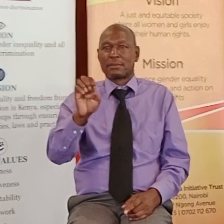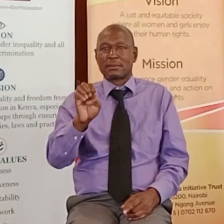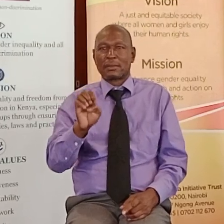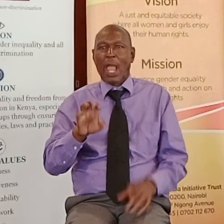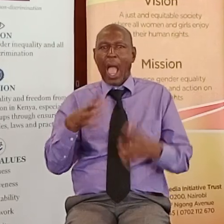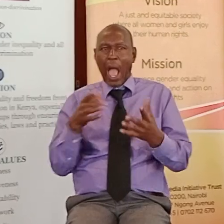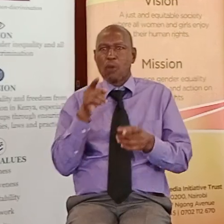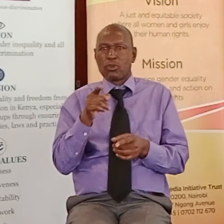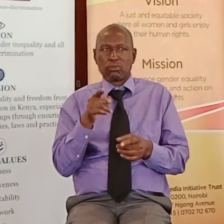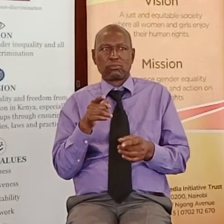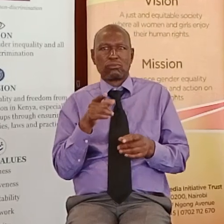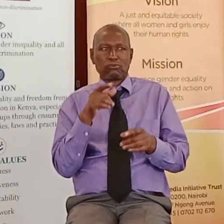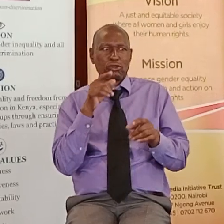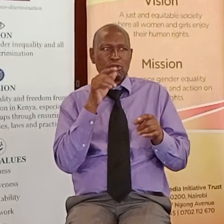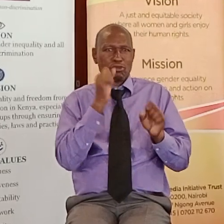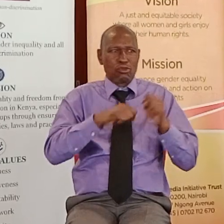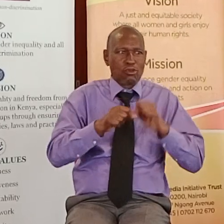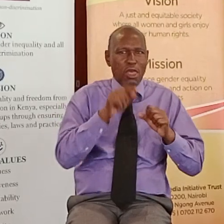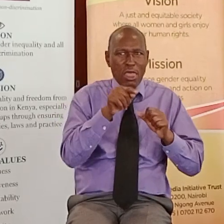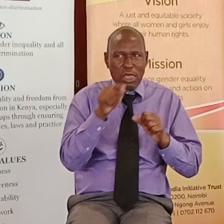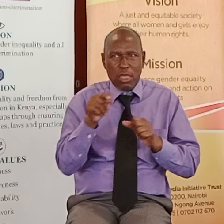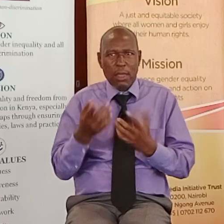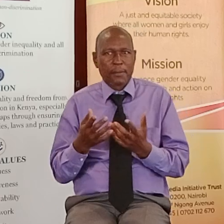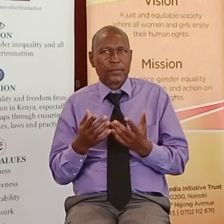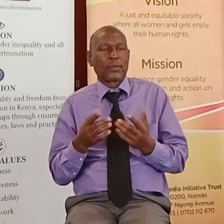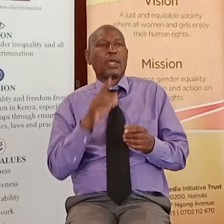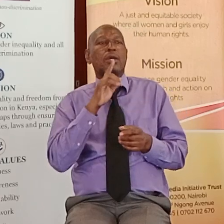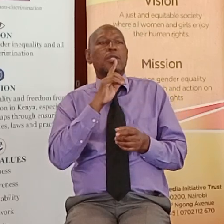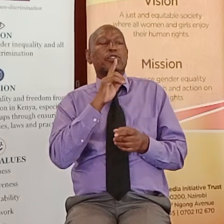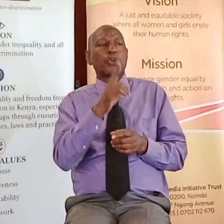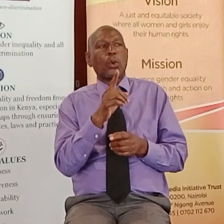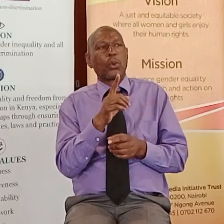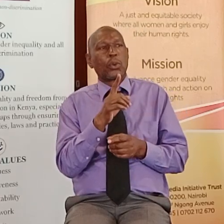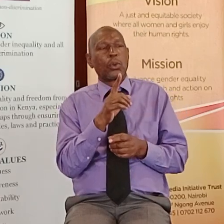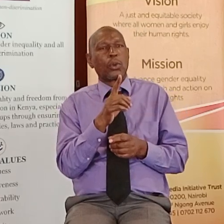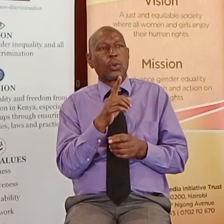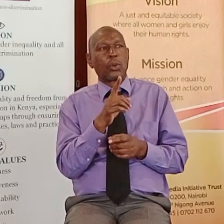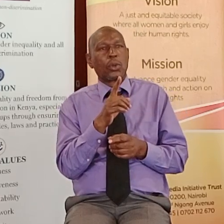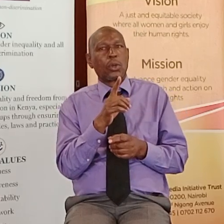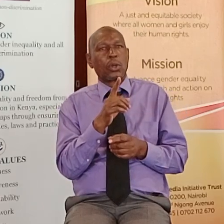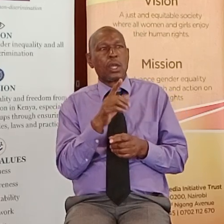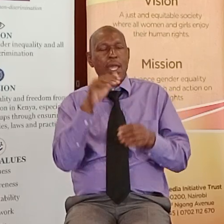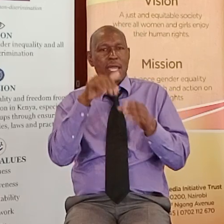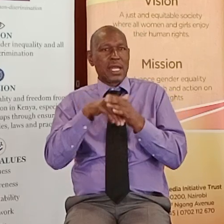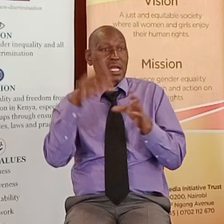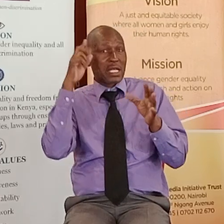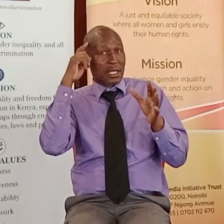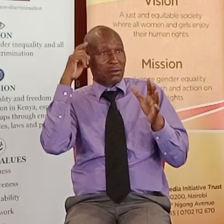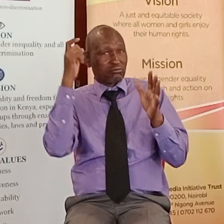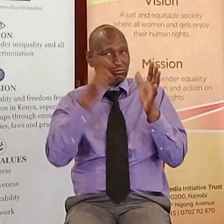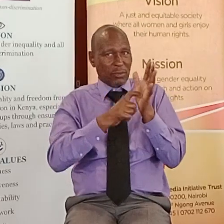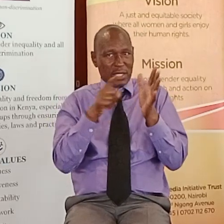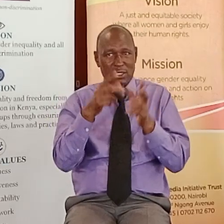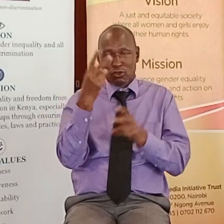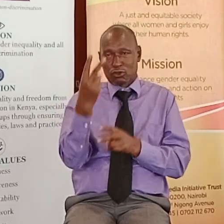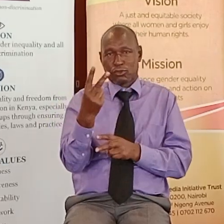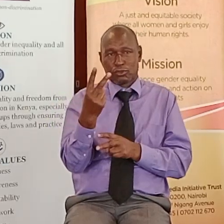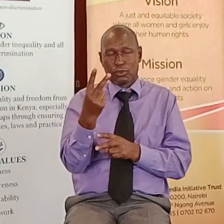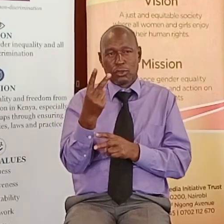the speech of blah, blah, blah. So I'm cognizant of those two, and I wouldn't want